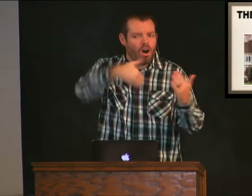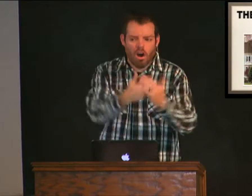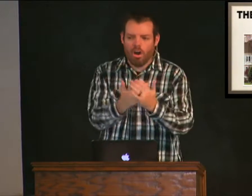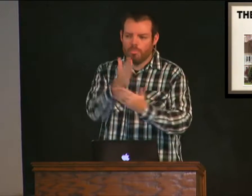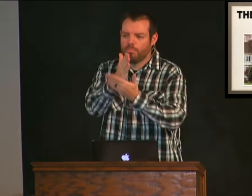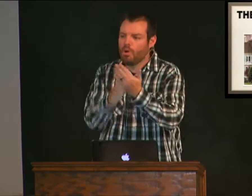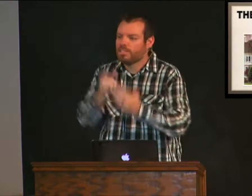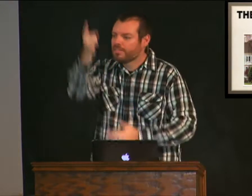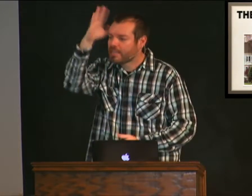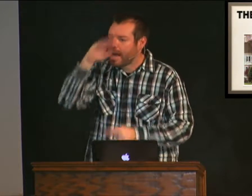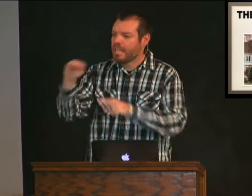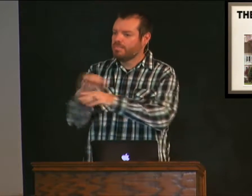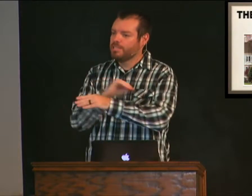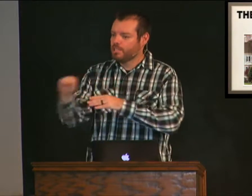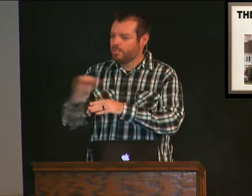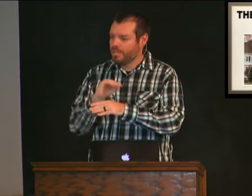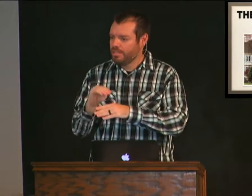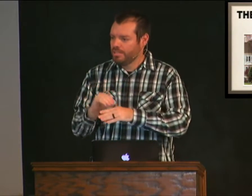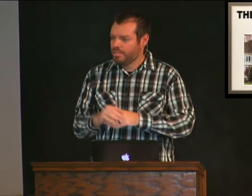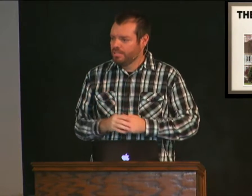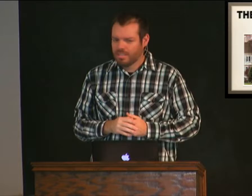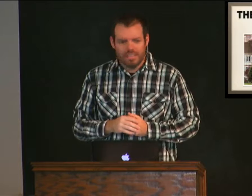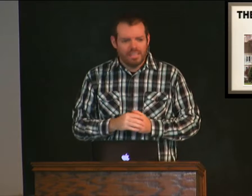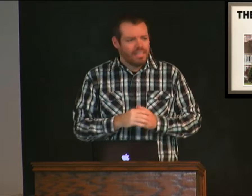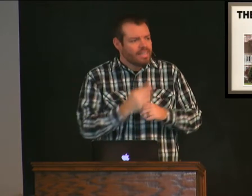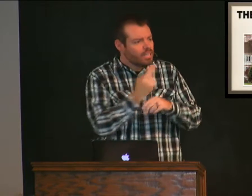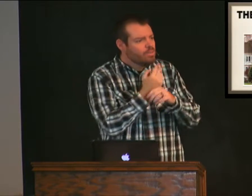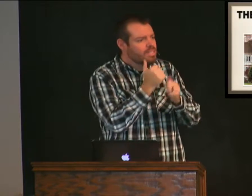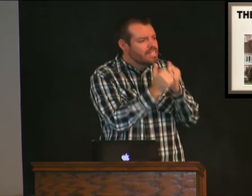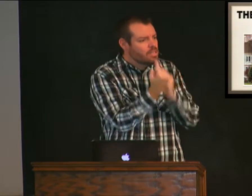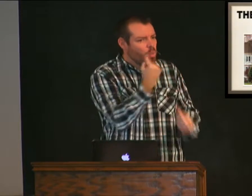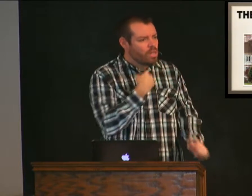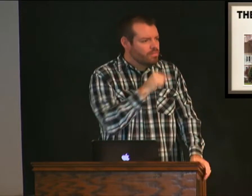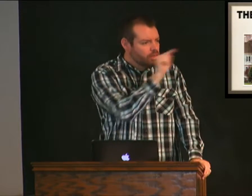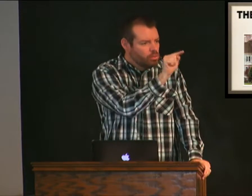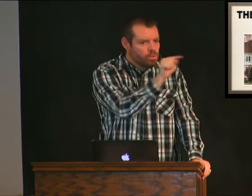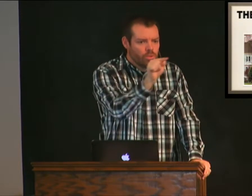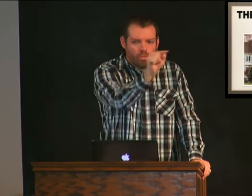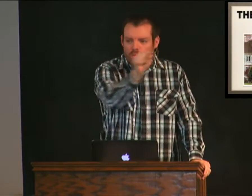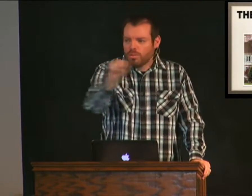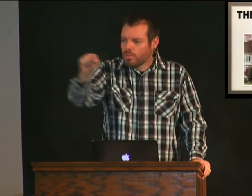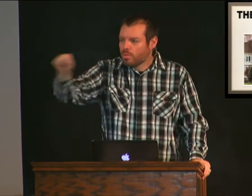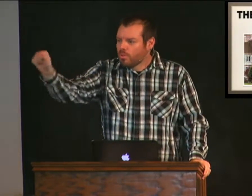are all part of God's ministry. He uses each one of us.